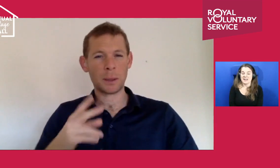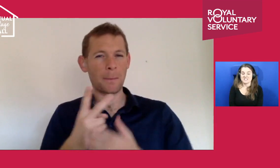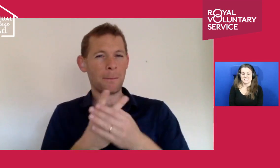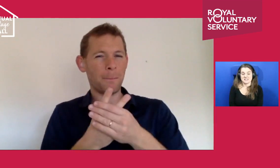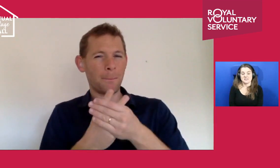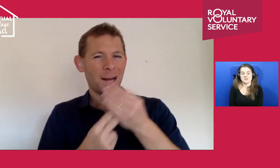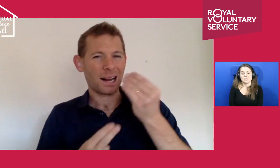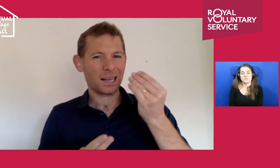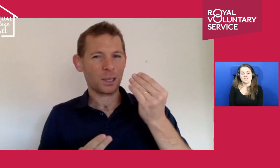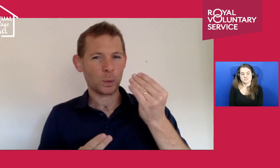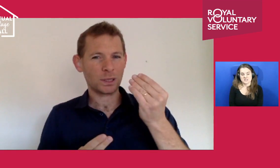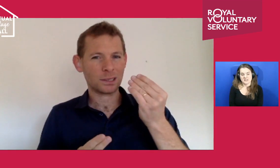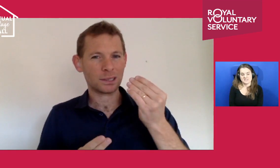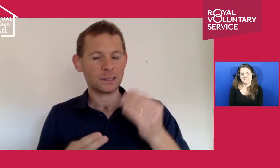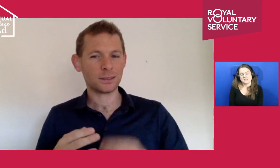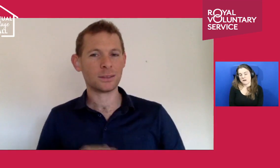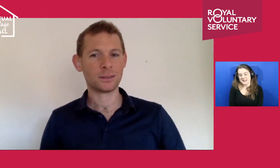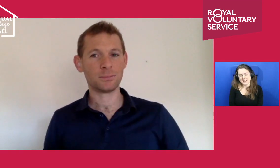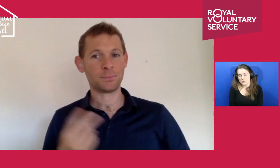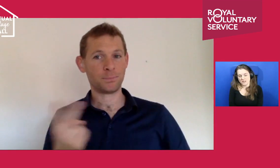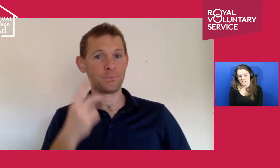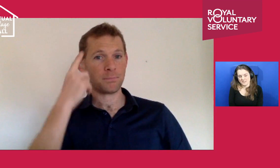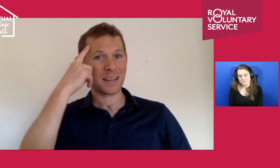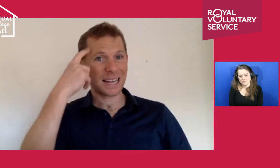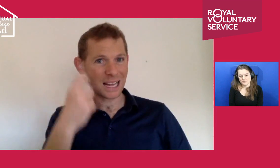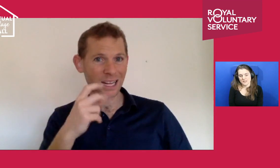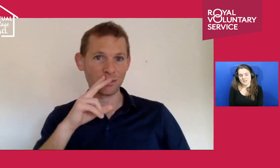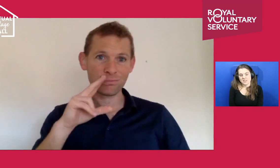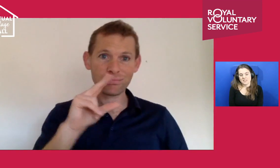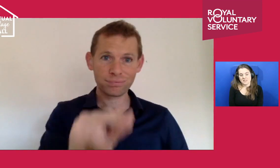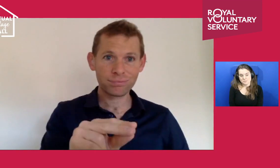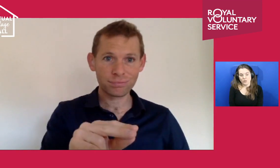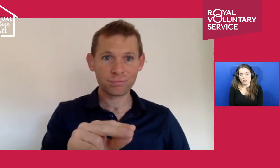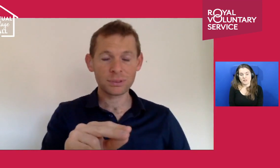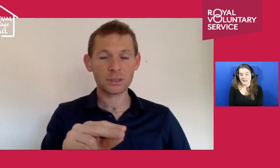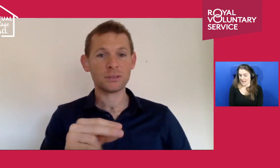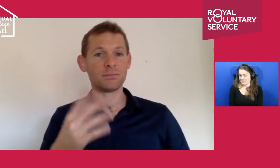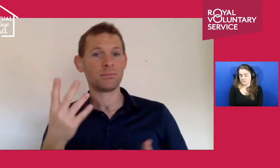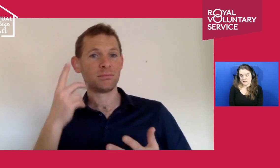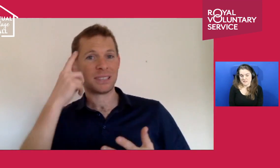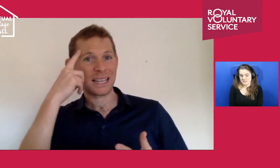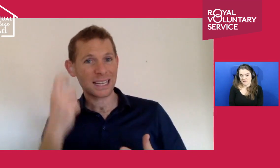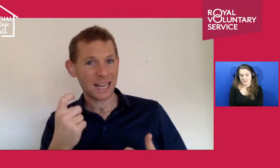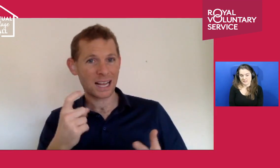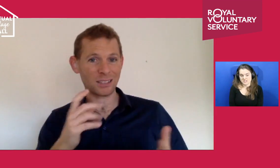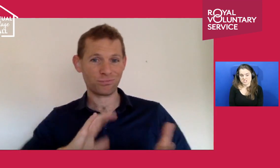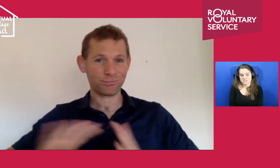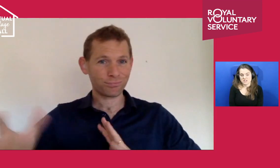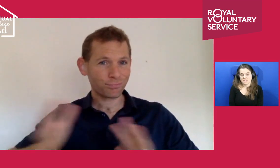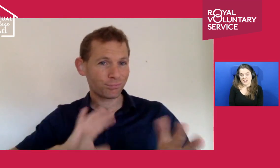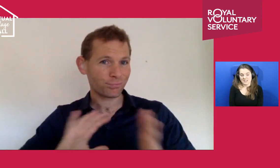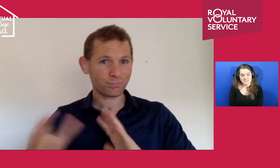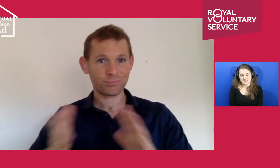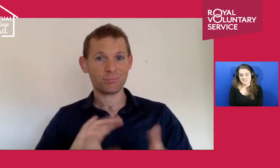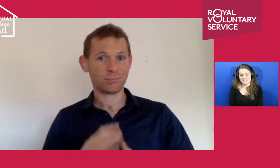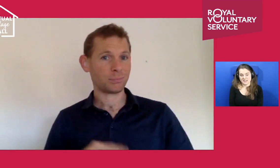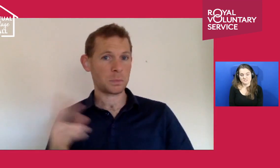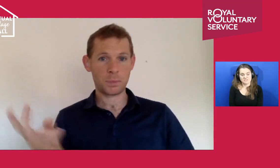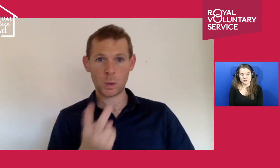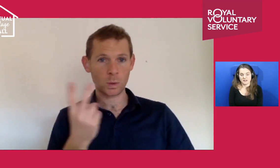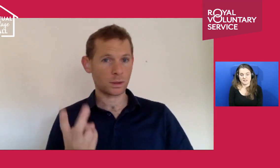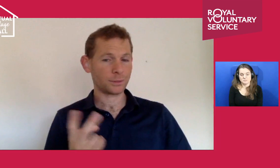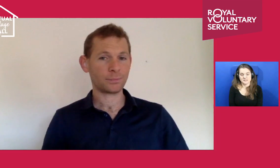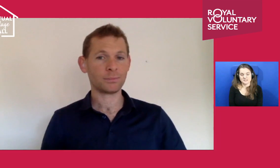And actually, with our three kids, they're bilingual. They both can speak English and they can